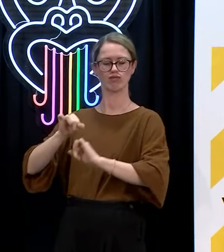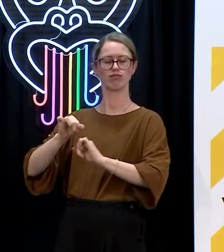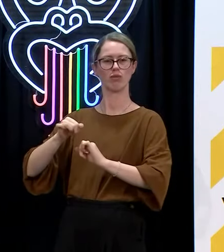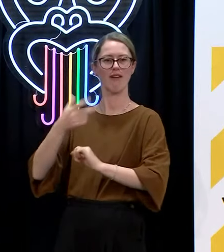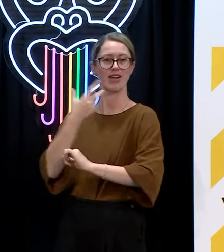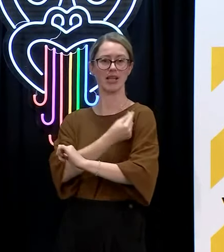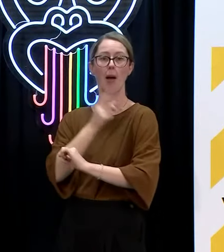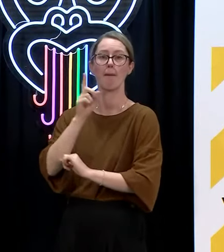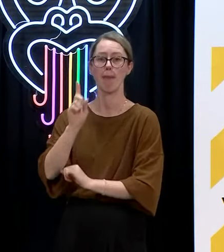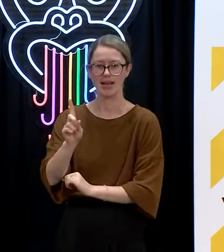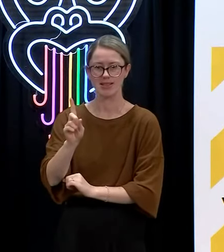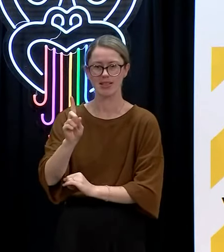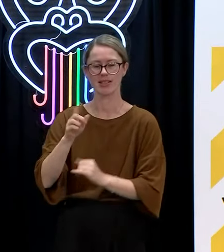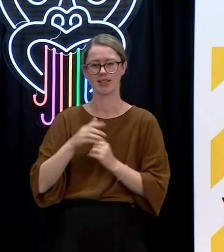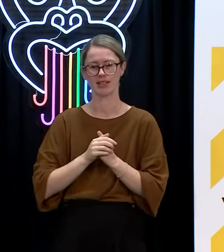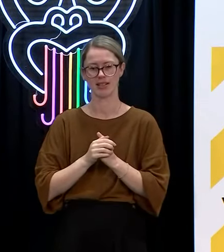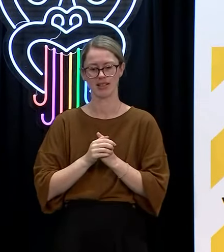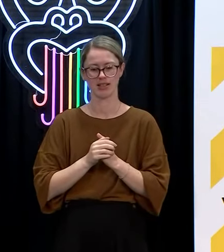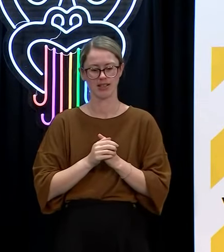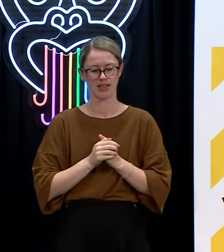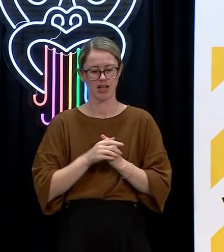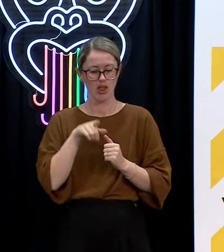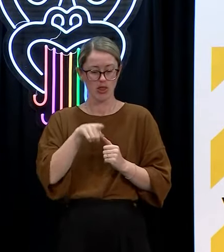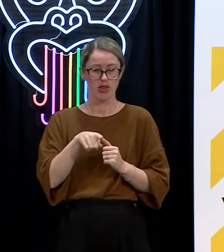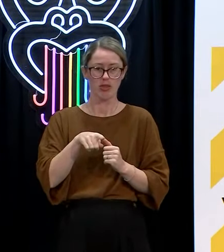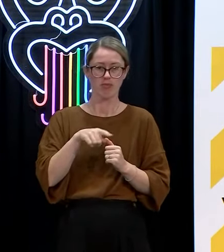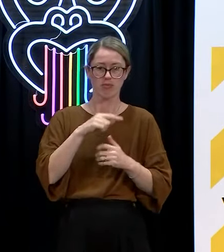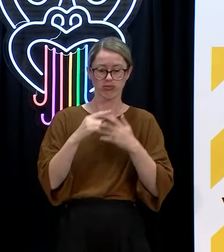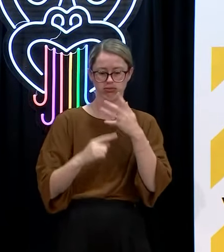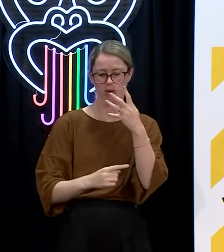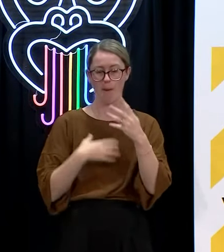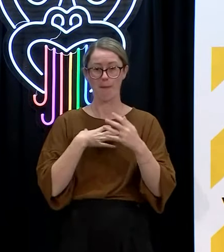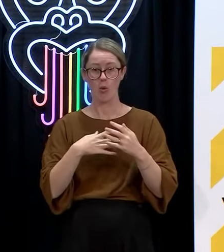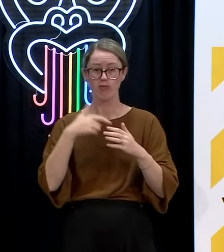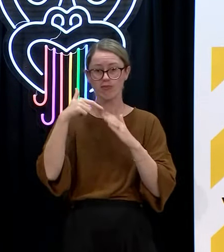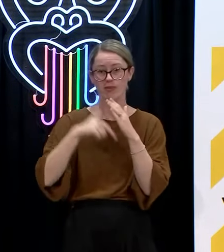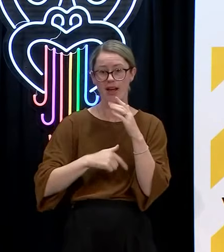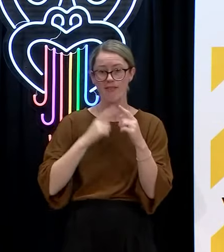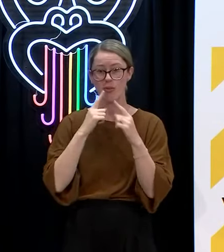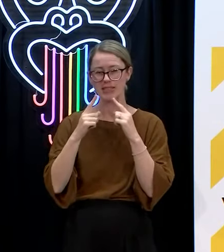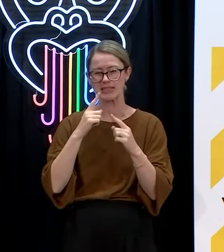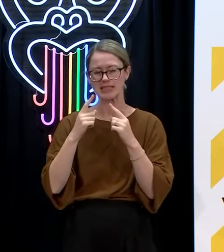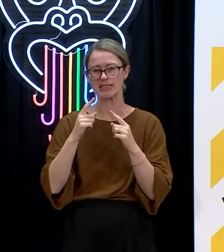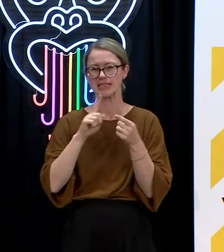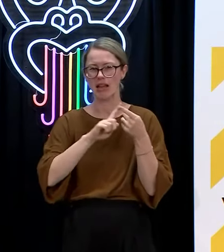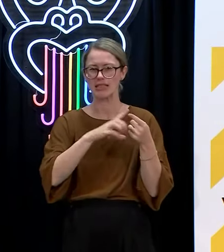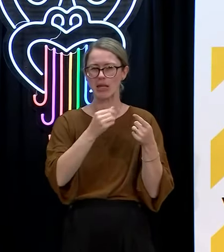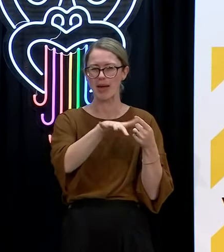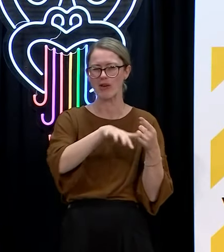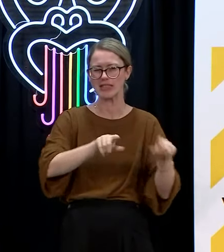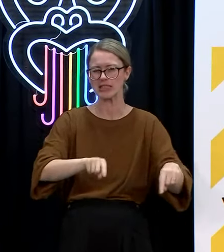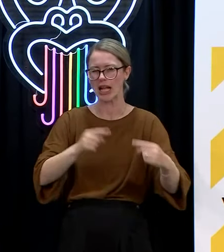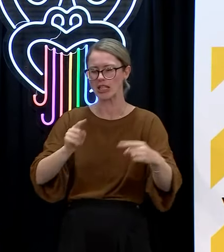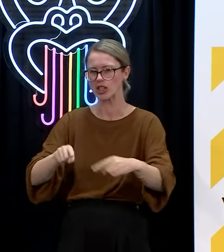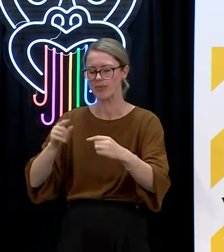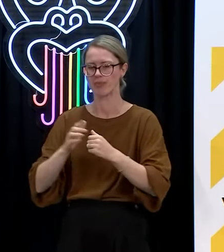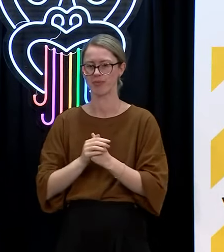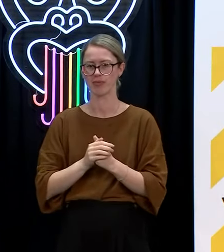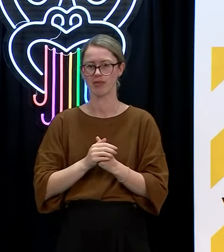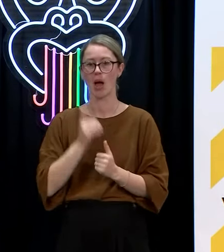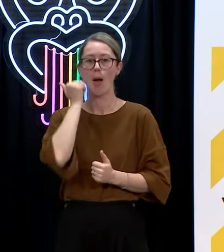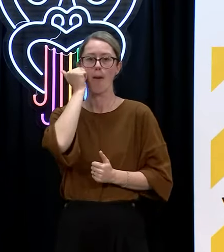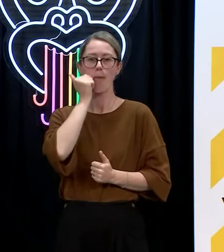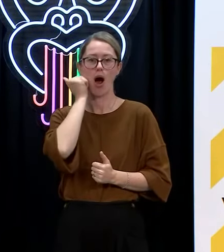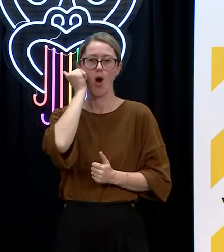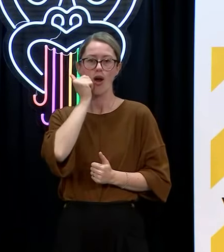vaccinated. However, underneath those numbers sits some challenges that we still need to highlight. 48%